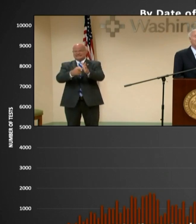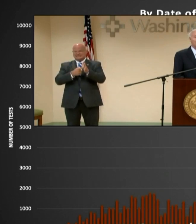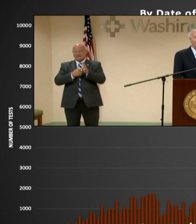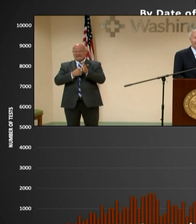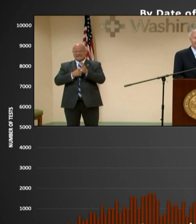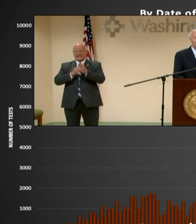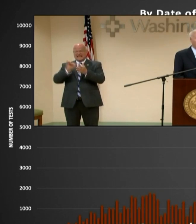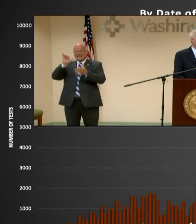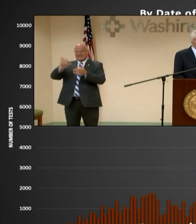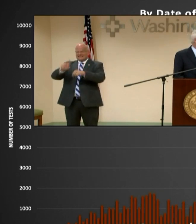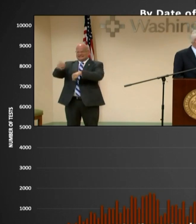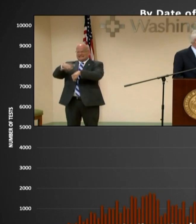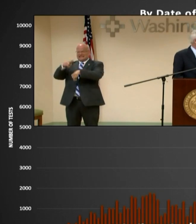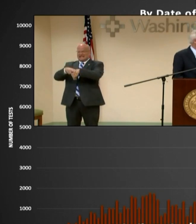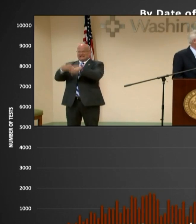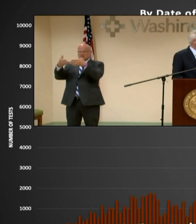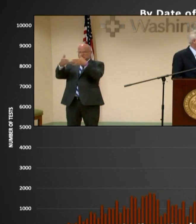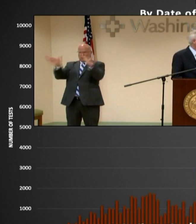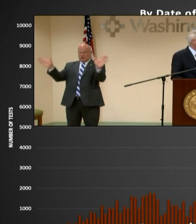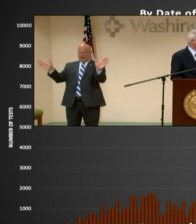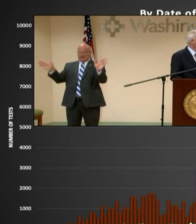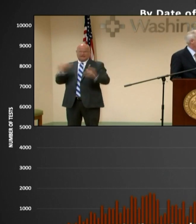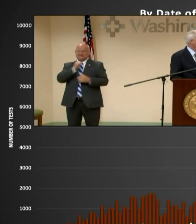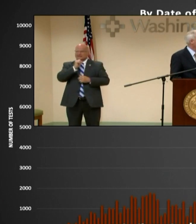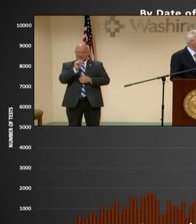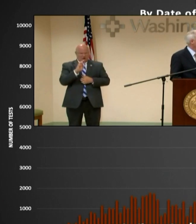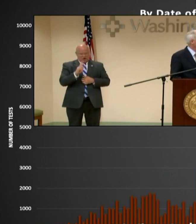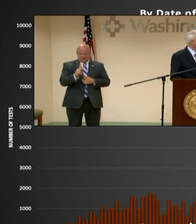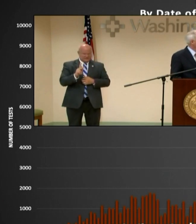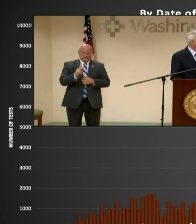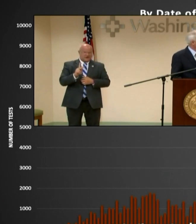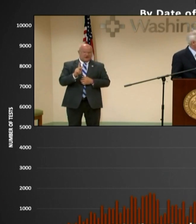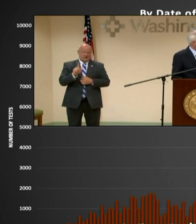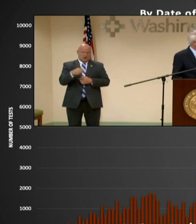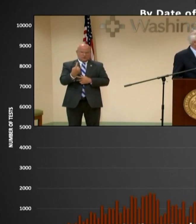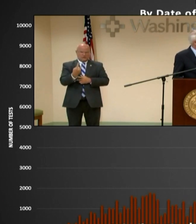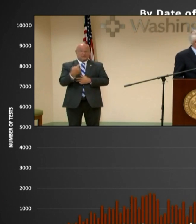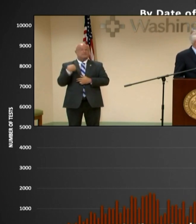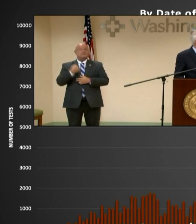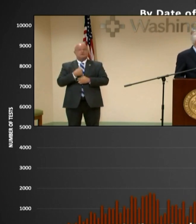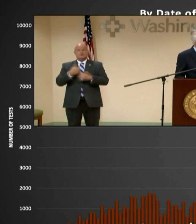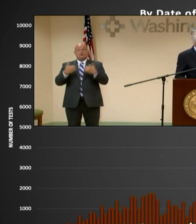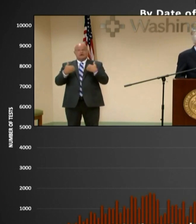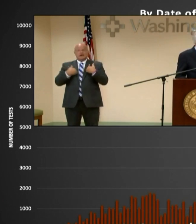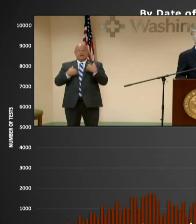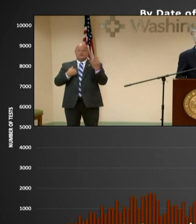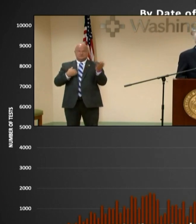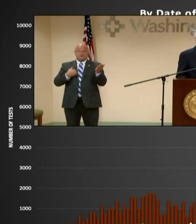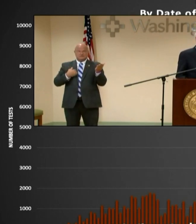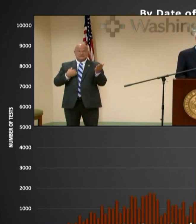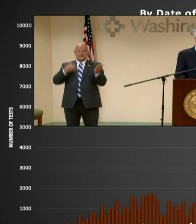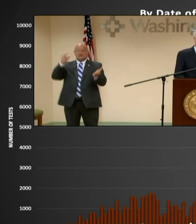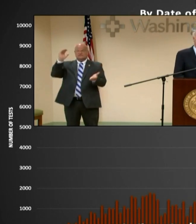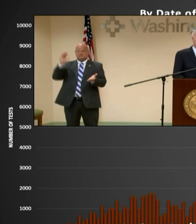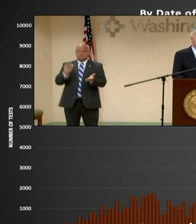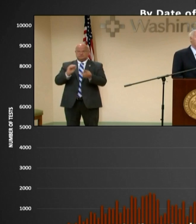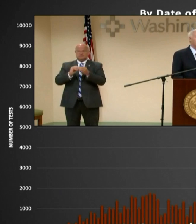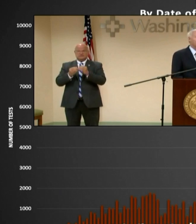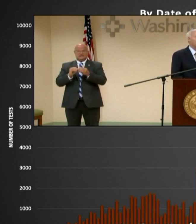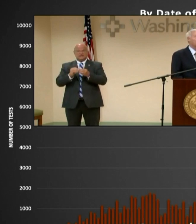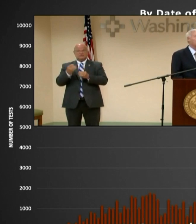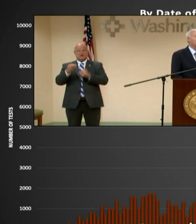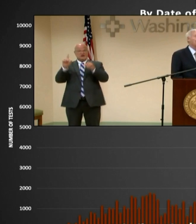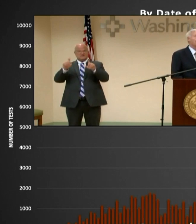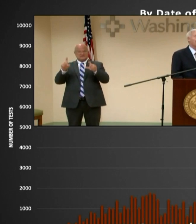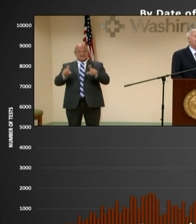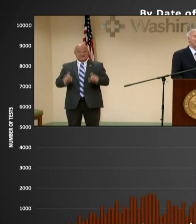is a nationwide issue and not just an Arkansas issue. We did have, as you can see, a reduction in the number